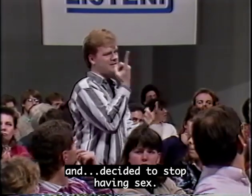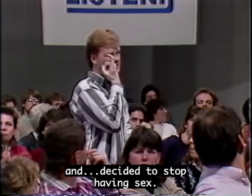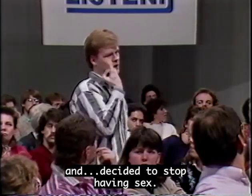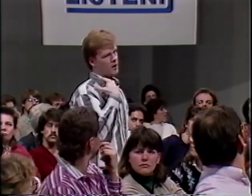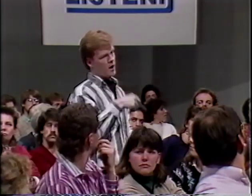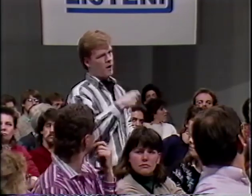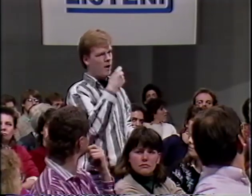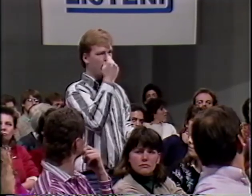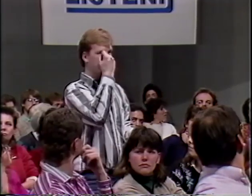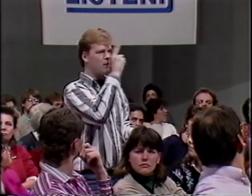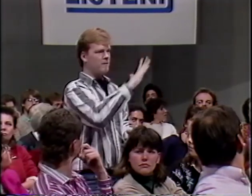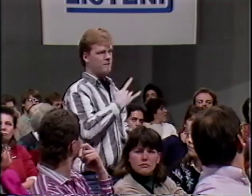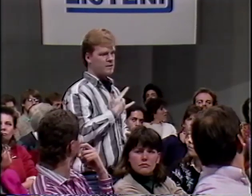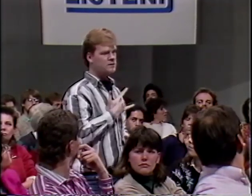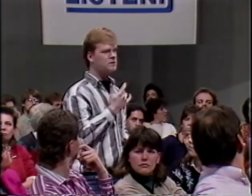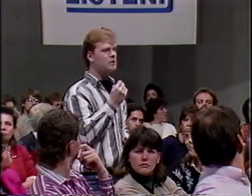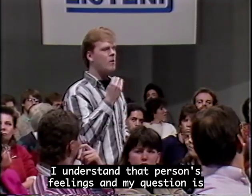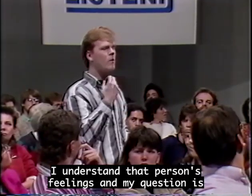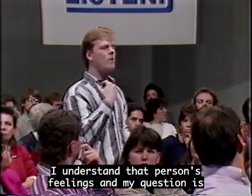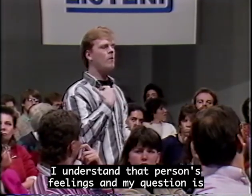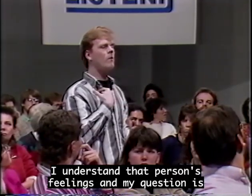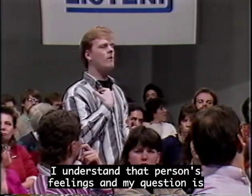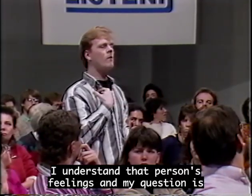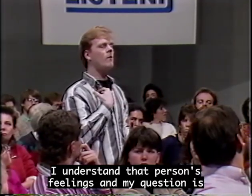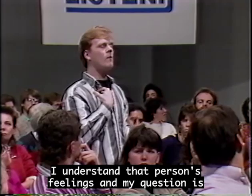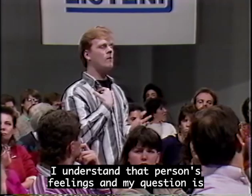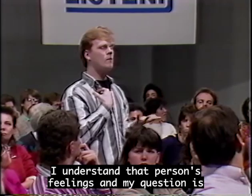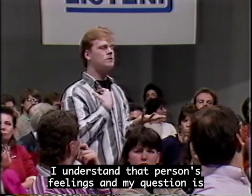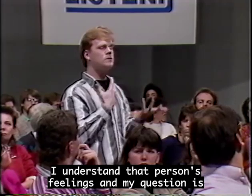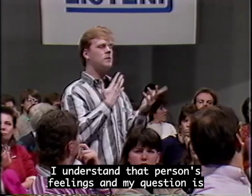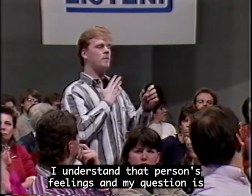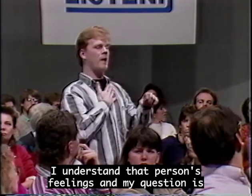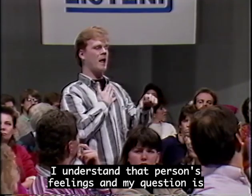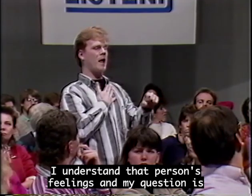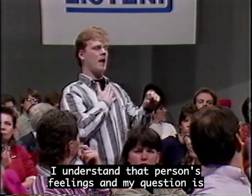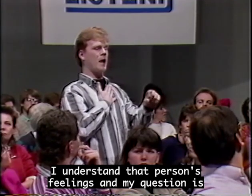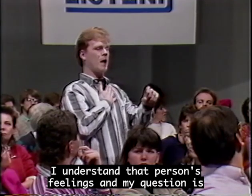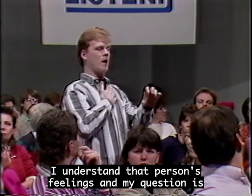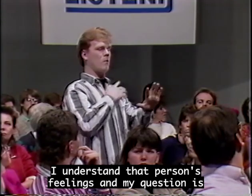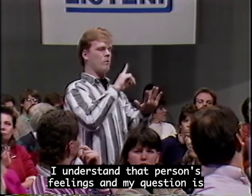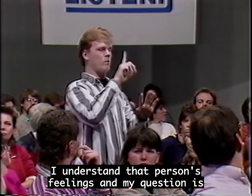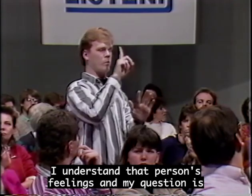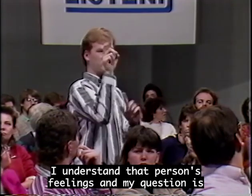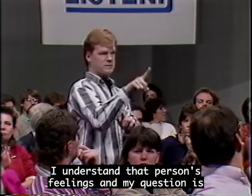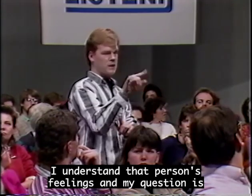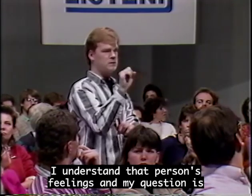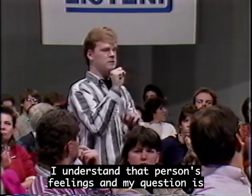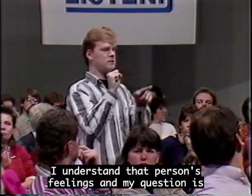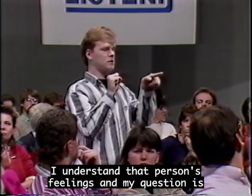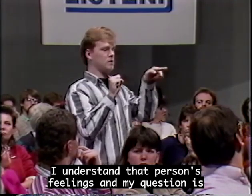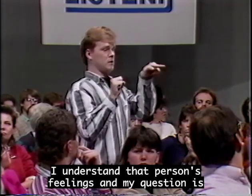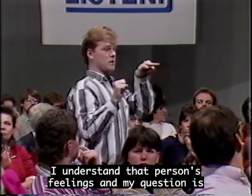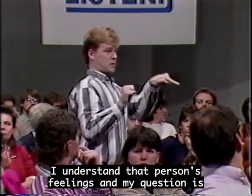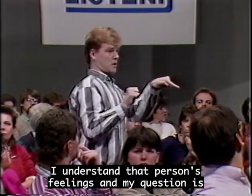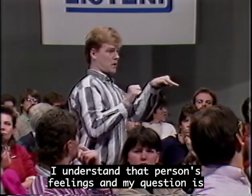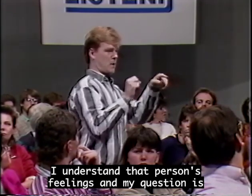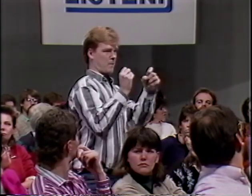decided to stop having sex. I understand that person's feelings, and my question is, does